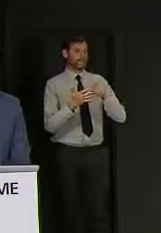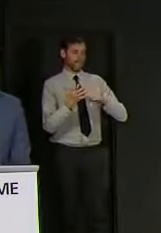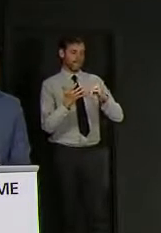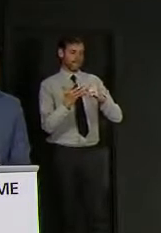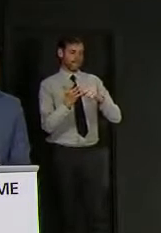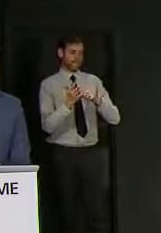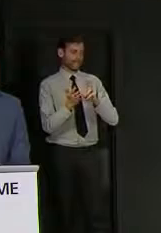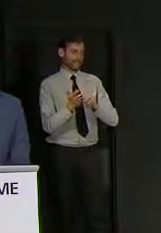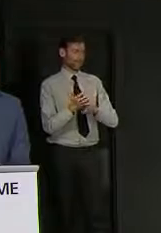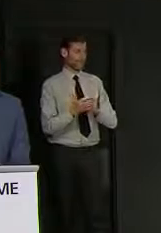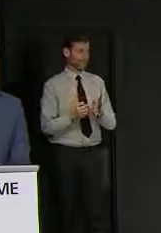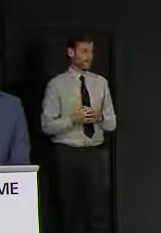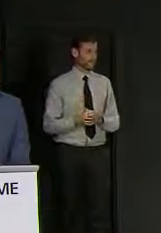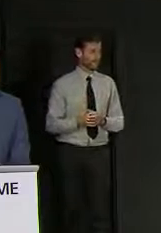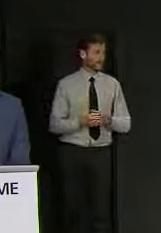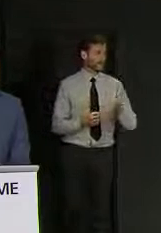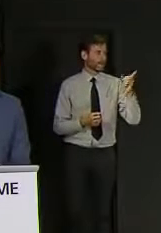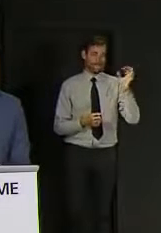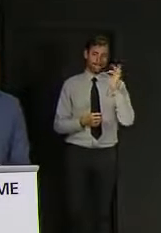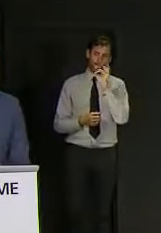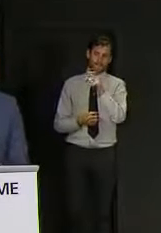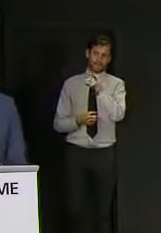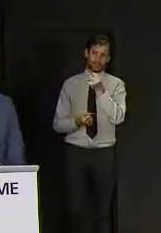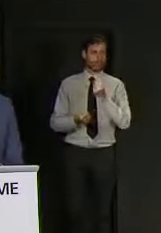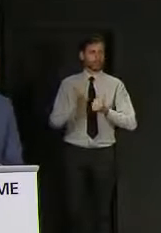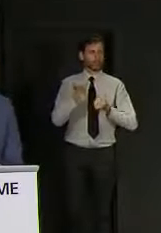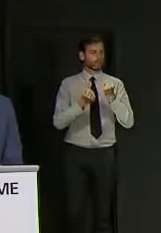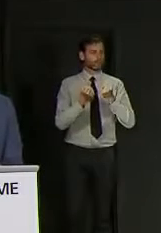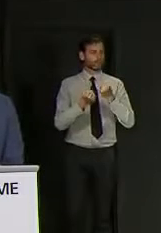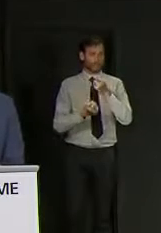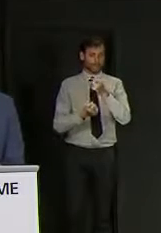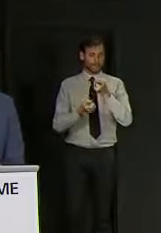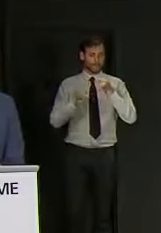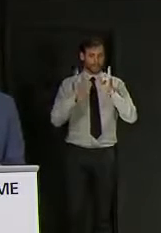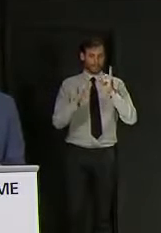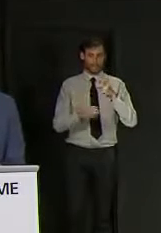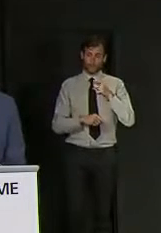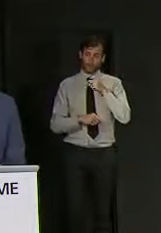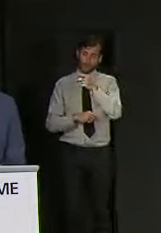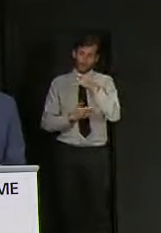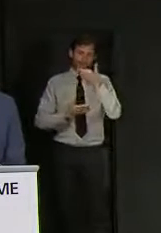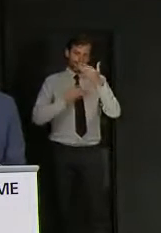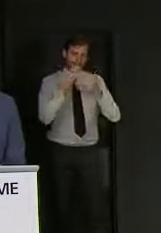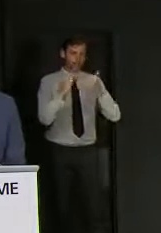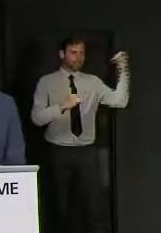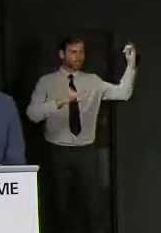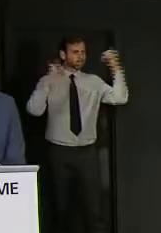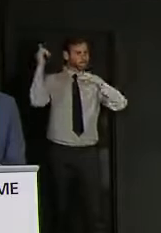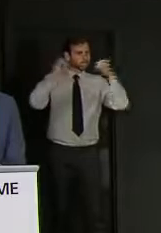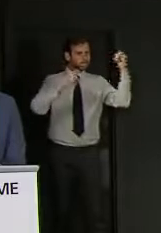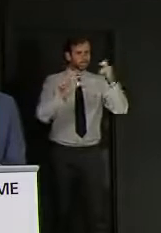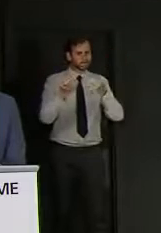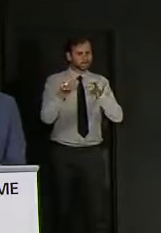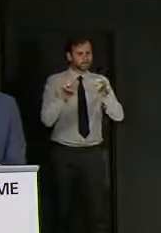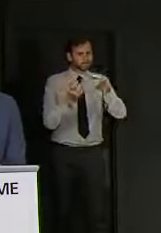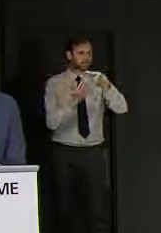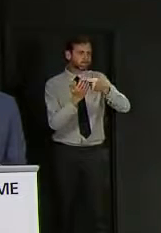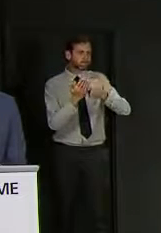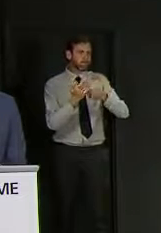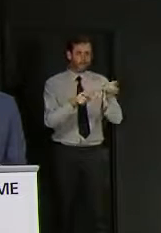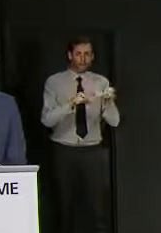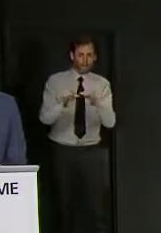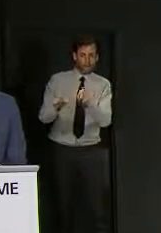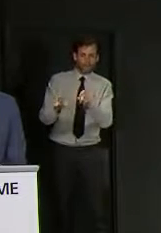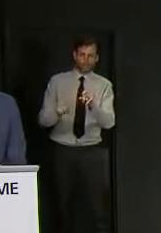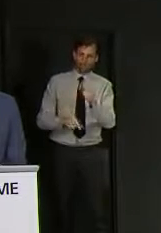Yes, thank you. Justice Secretary, on the quarantine measures that you've just been outlining, how confident are you that these can